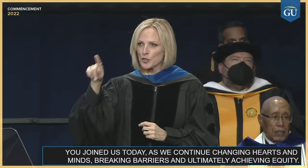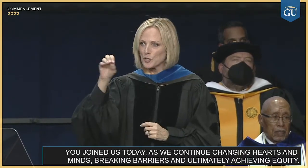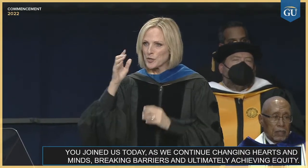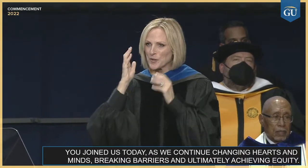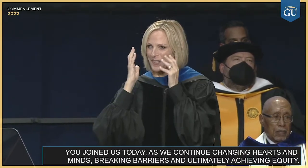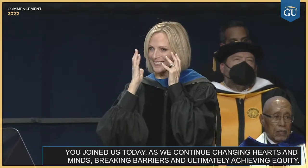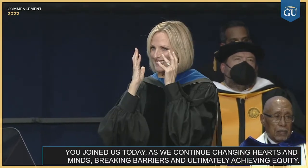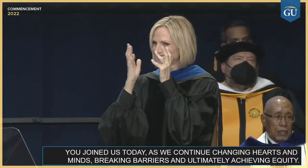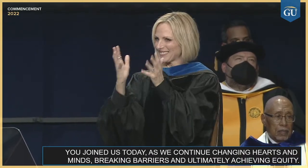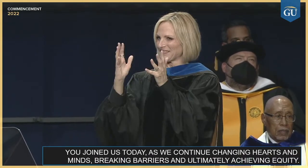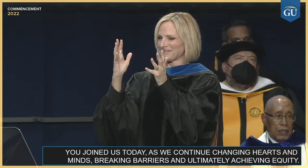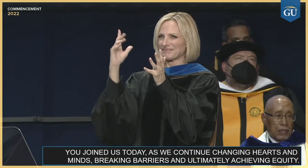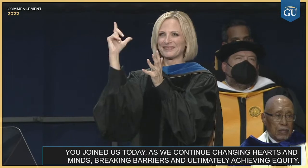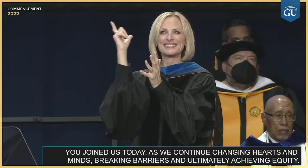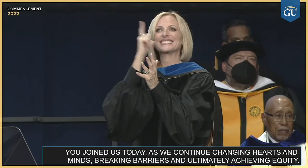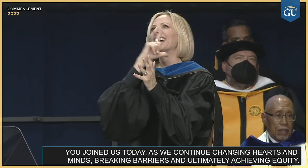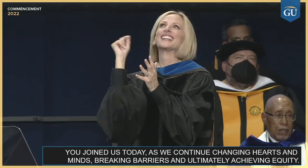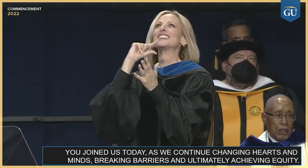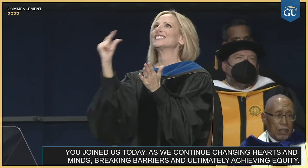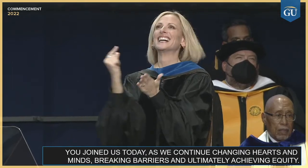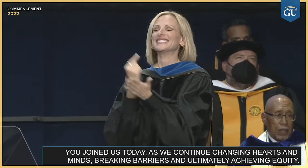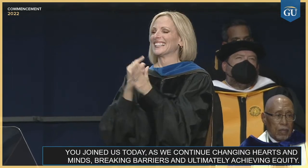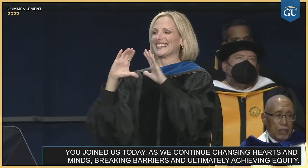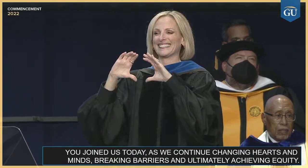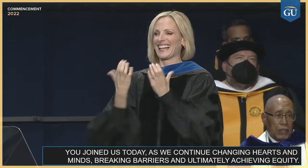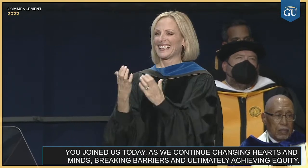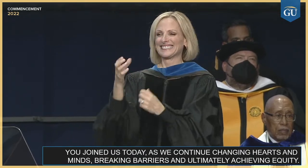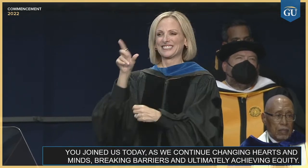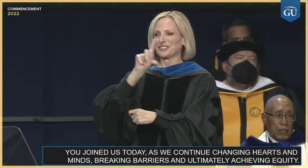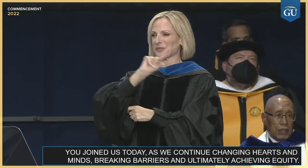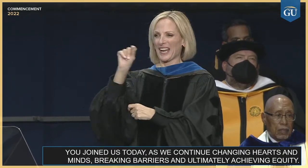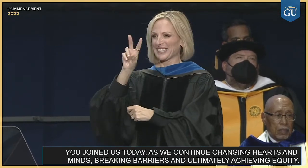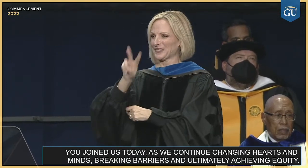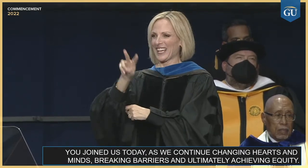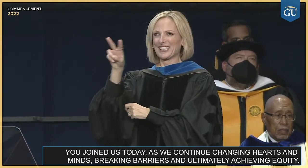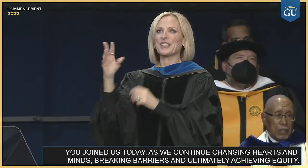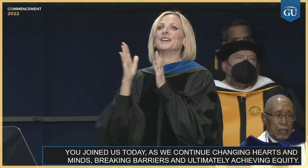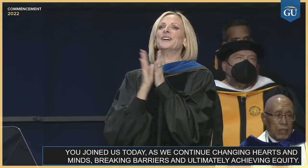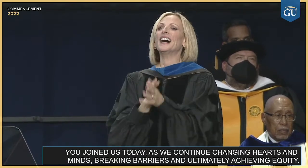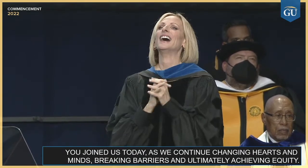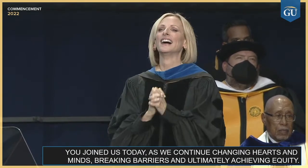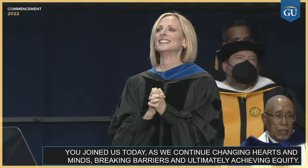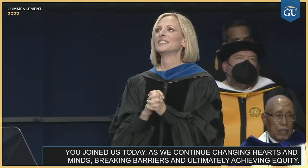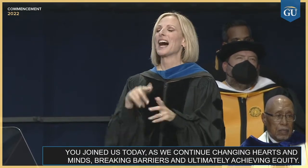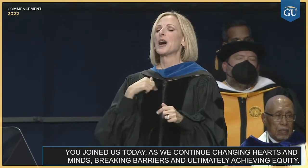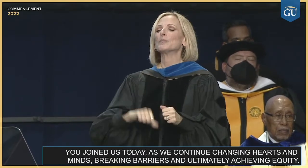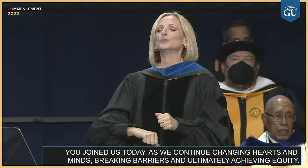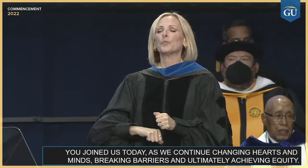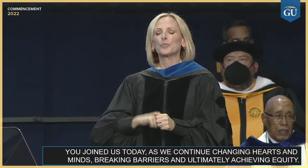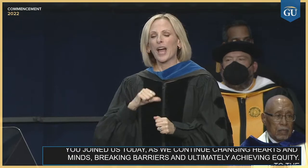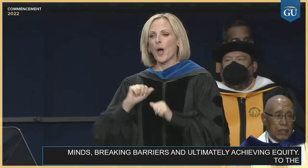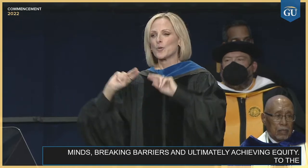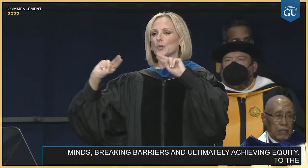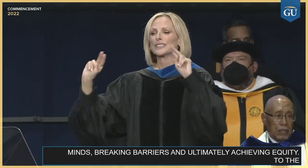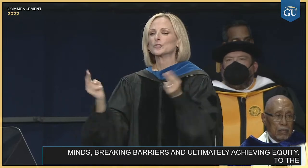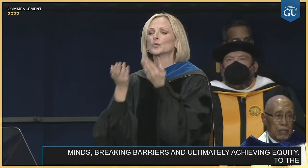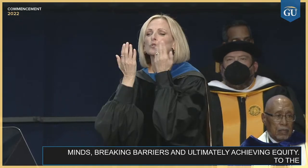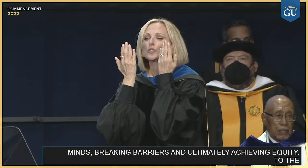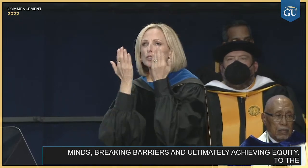To the graduating class at Gallaudet University of 2022, I am proud to introduce to